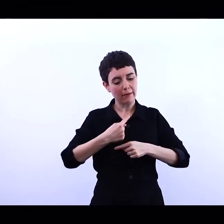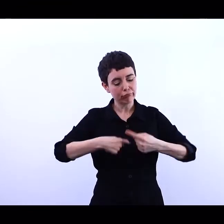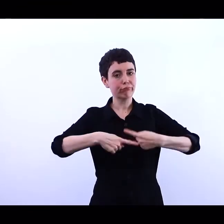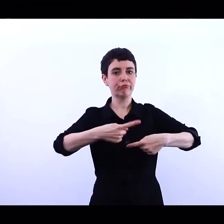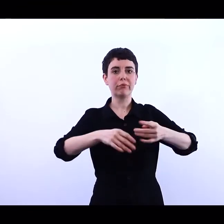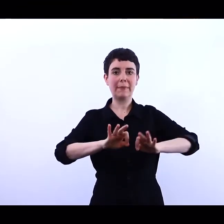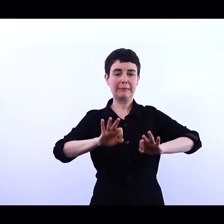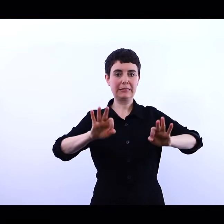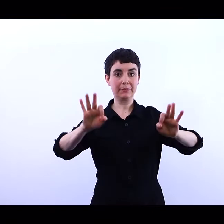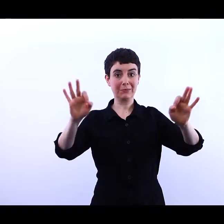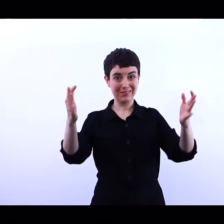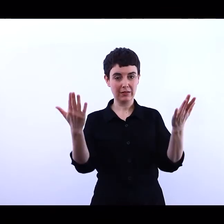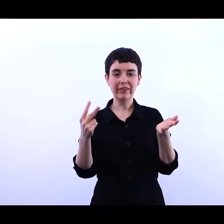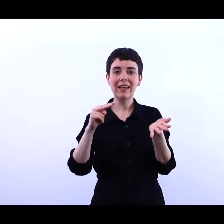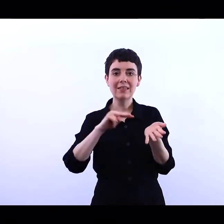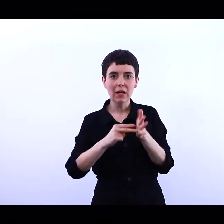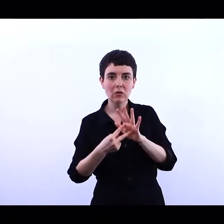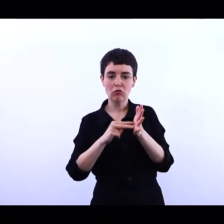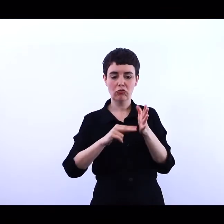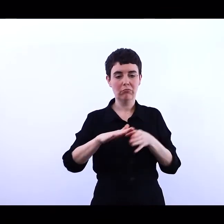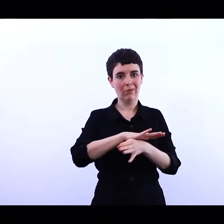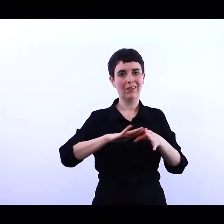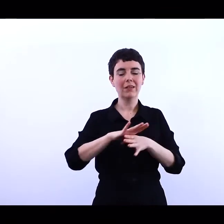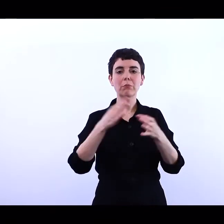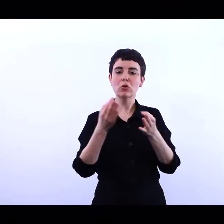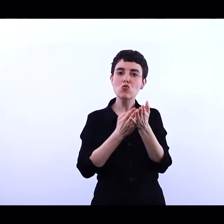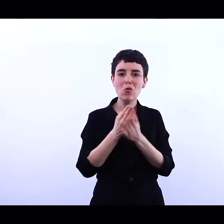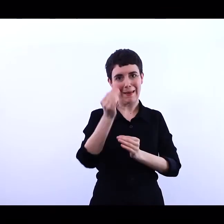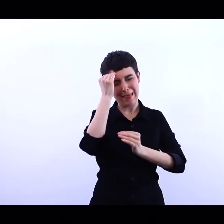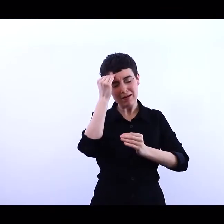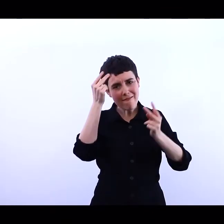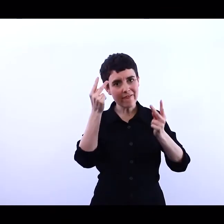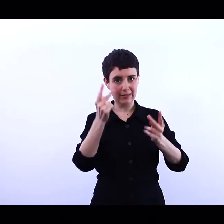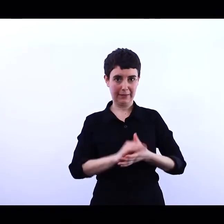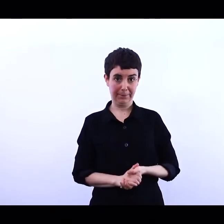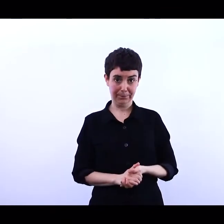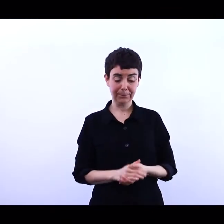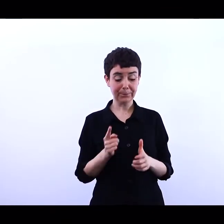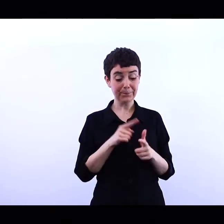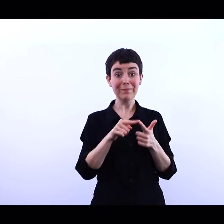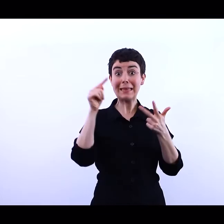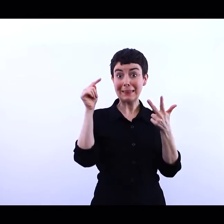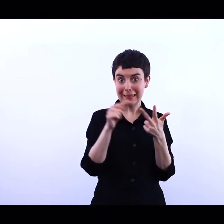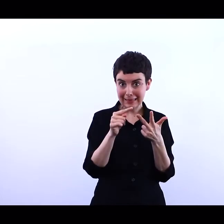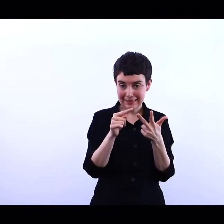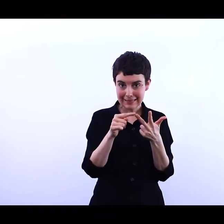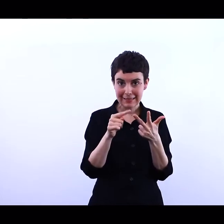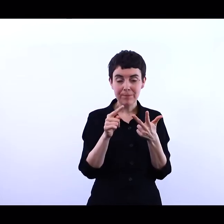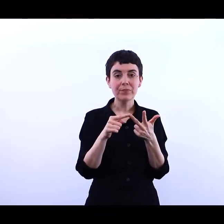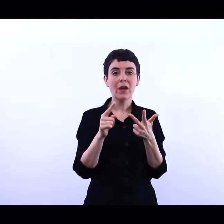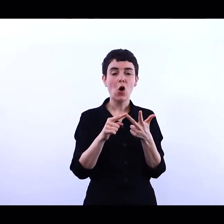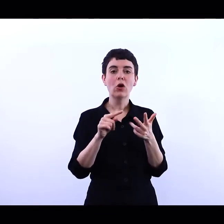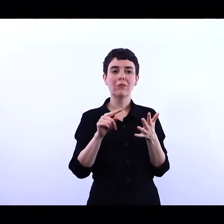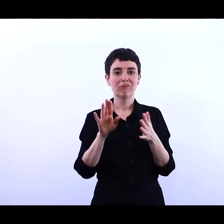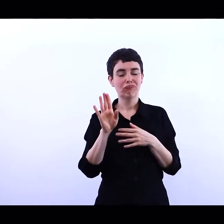in technology is integrated across the organization. 3, include technology